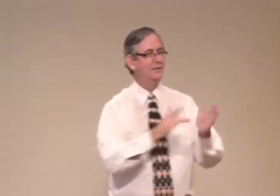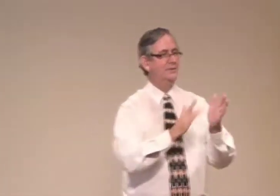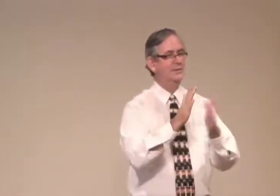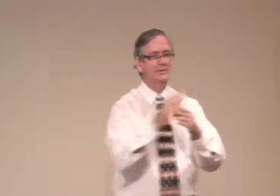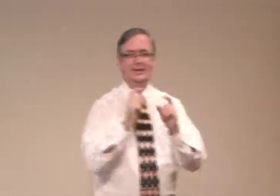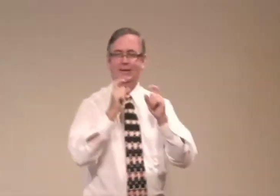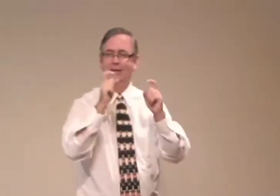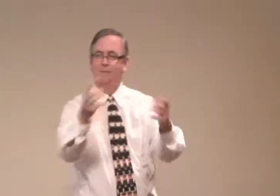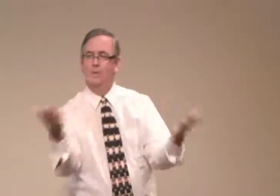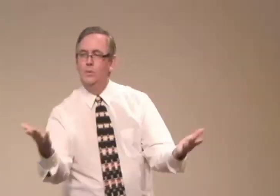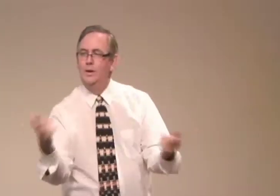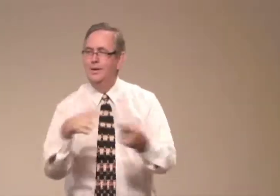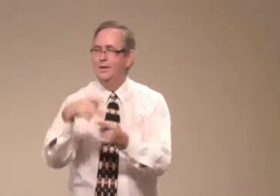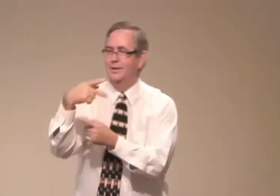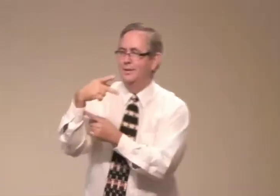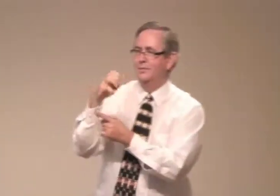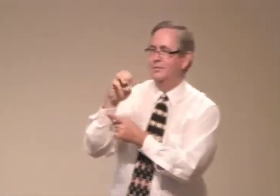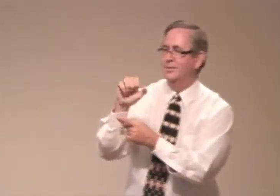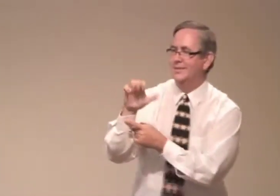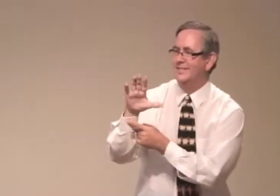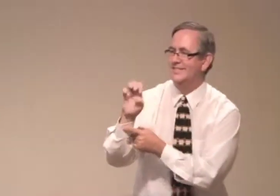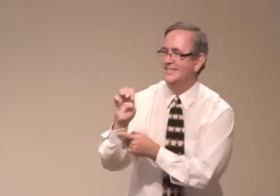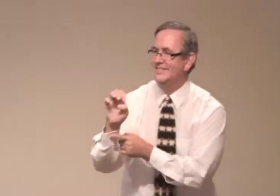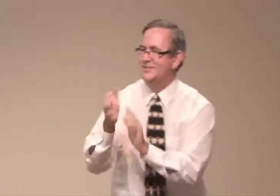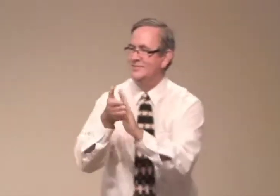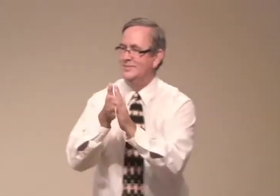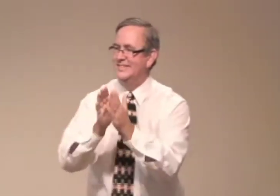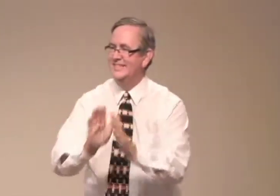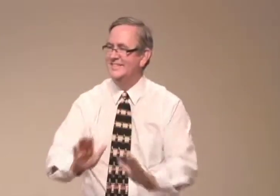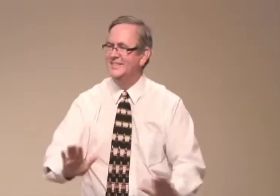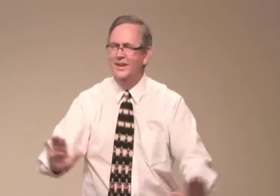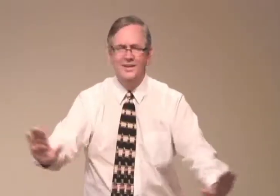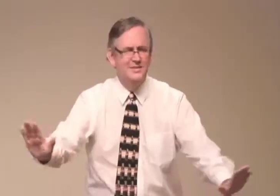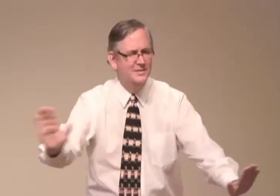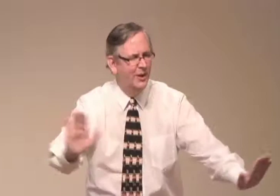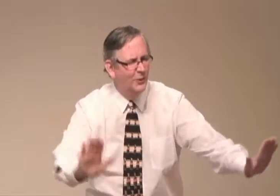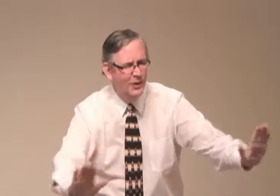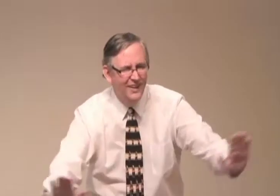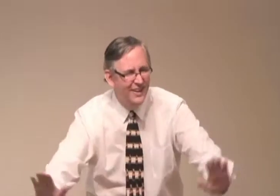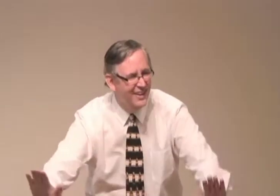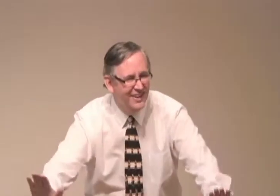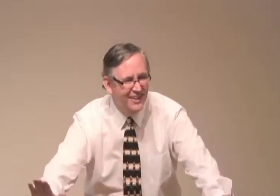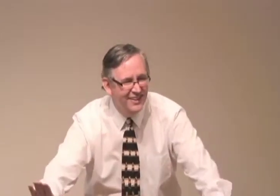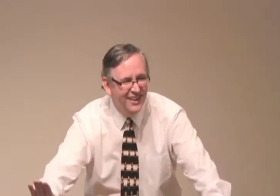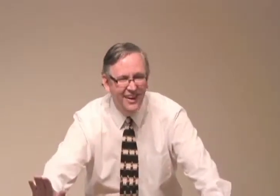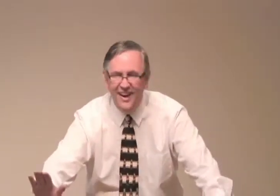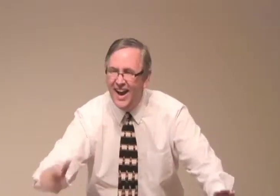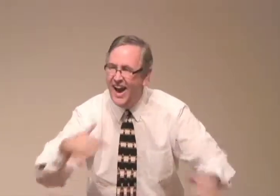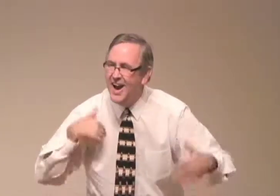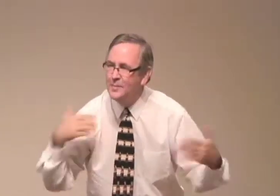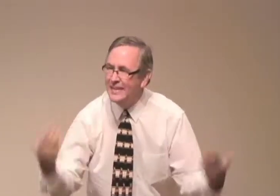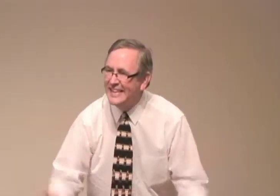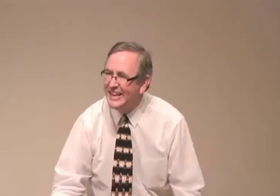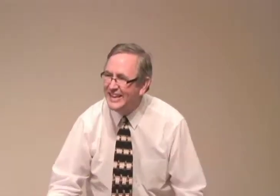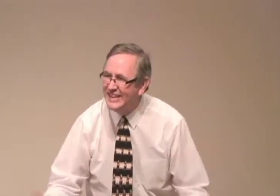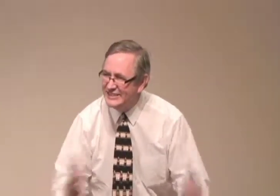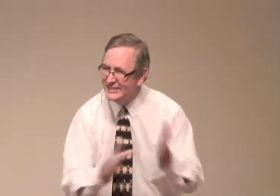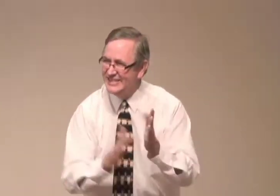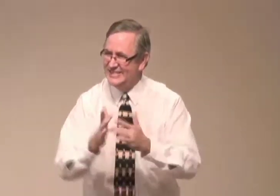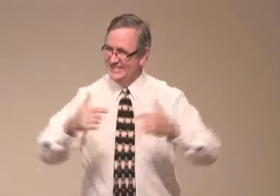in me. Jesus was offering them peace. He said, don't worry. I'm